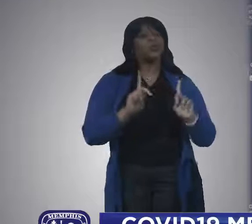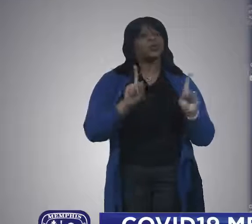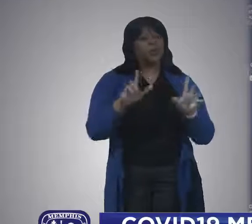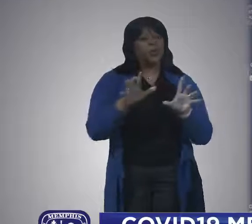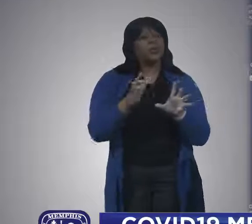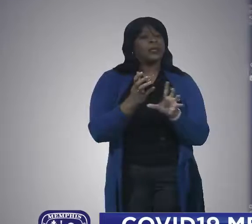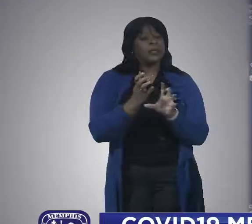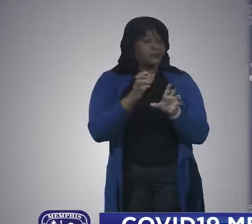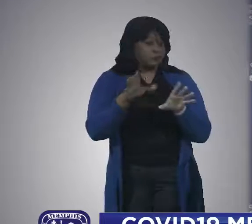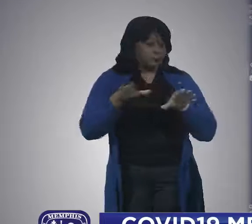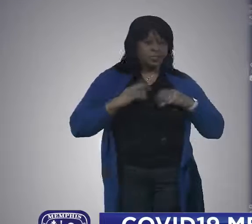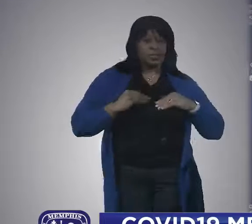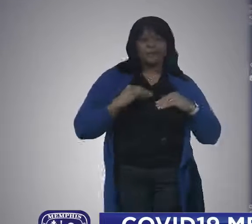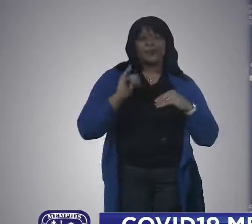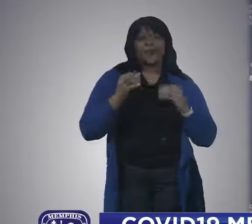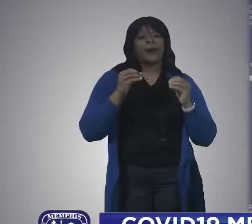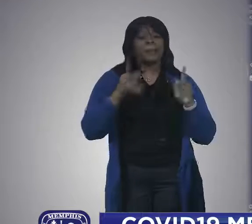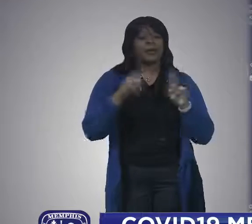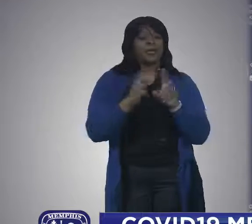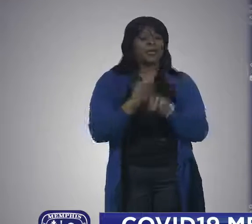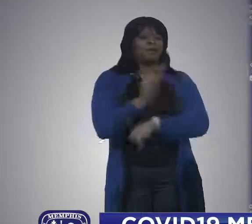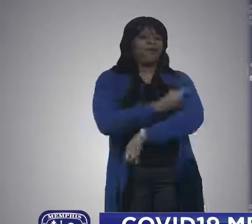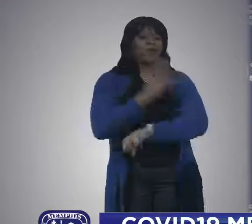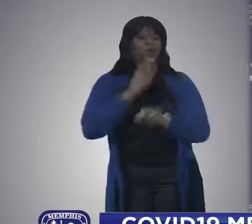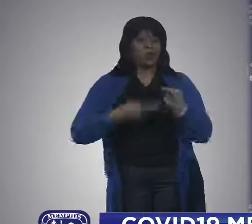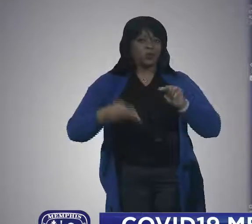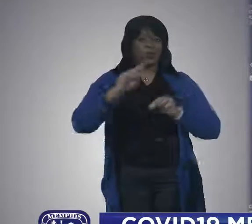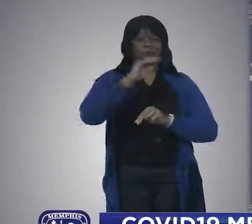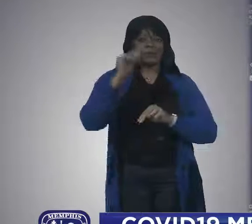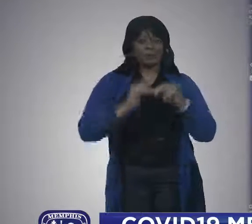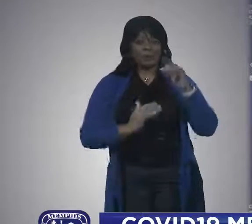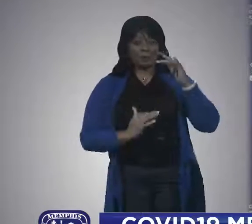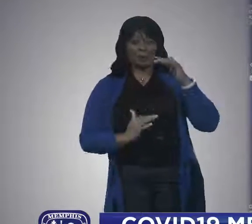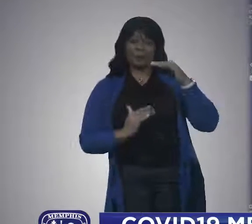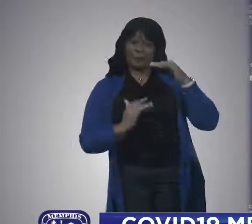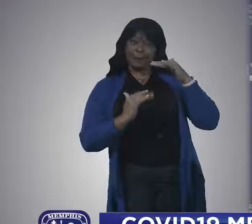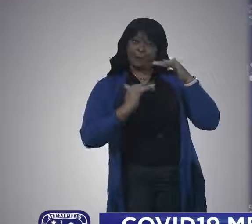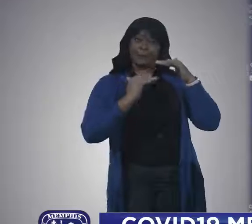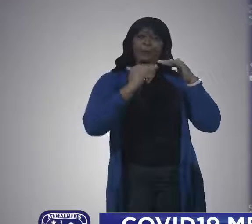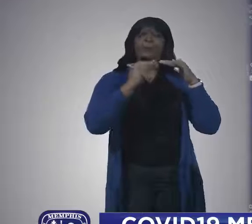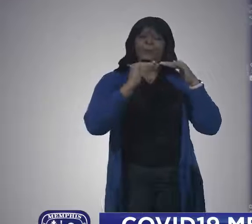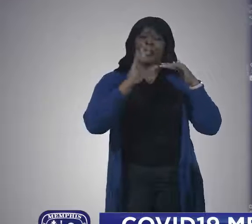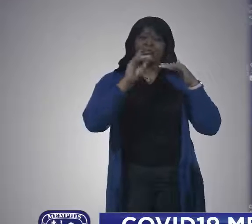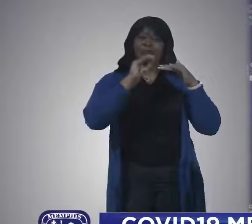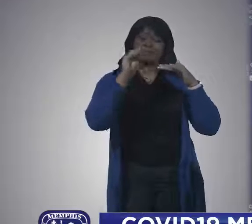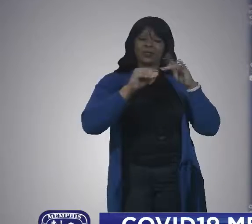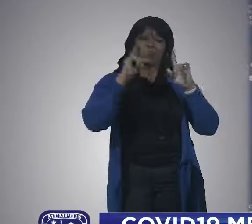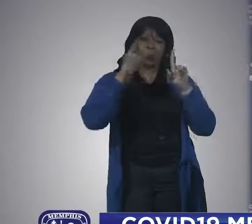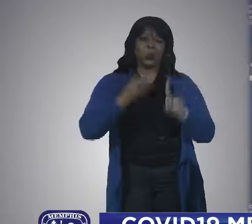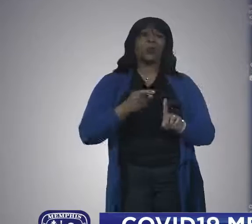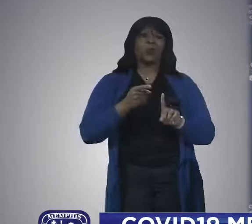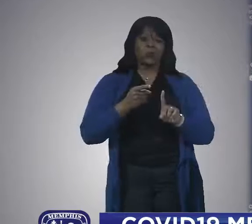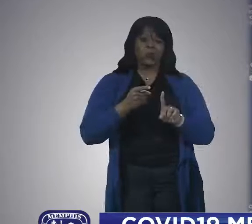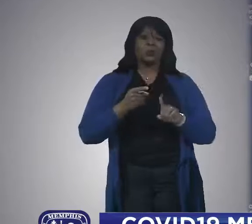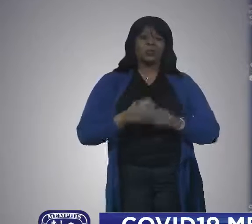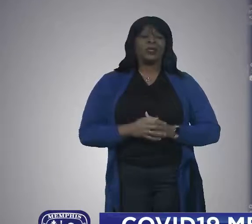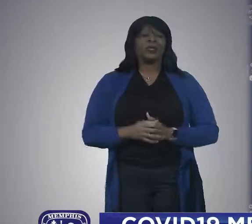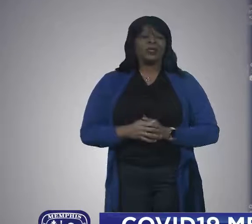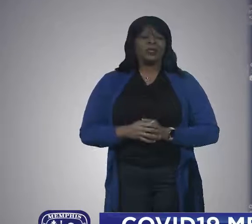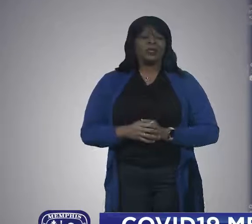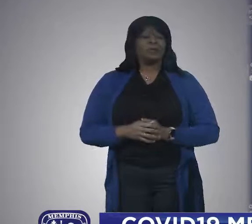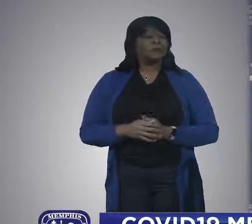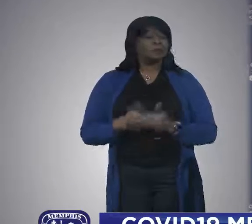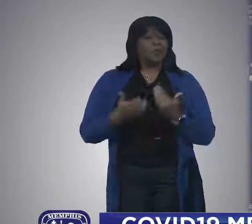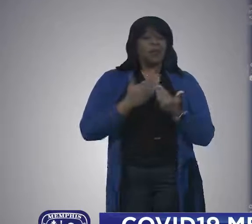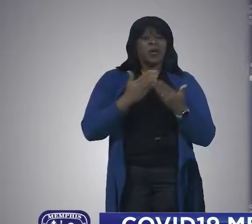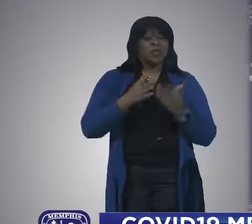take us up on that opportunity to get vaccinated. That will increase our percentage and get us much closer to that 70% goal. So